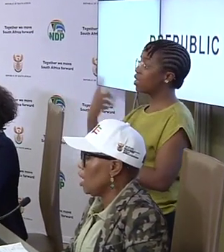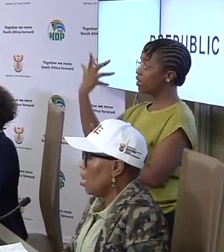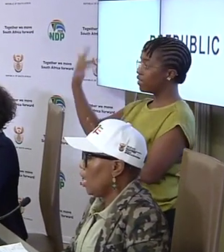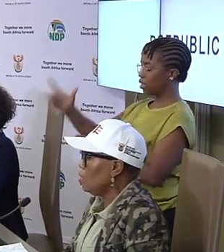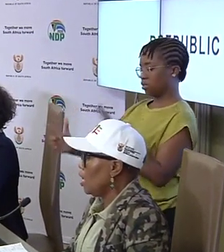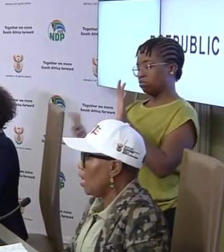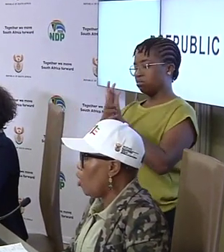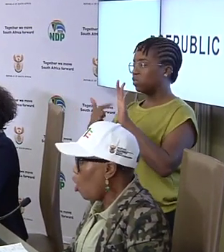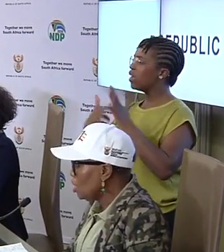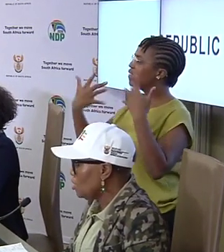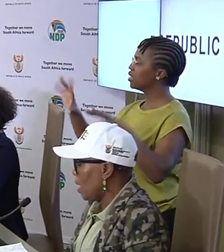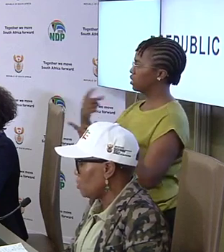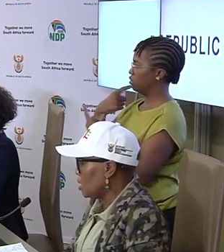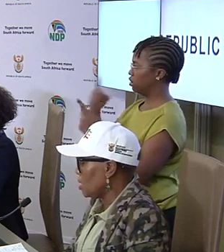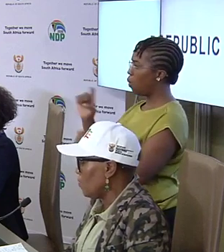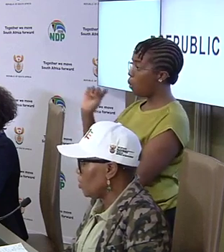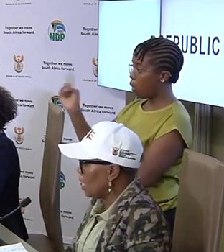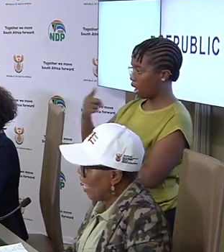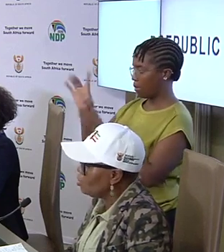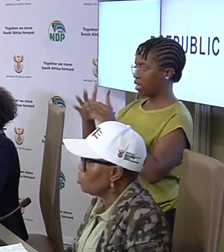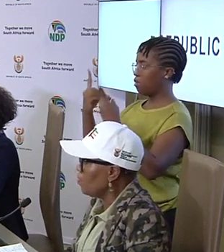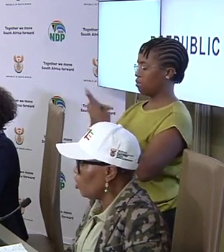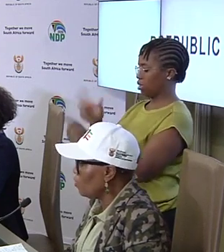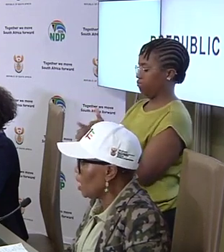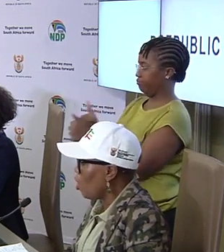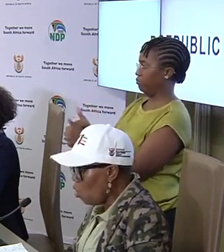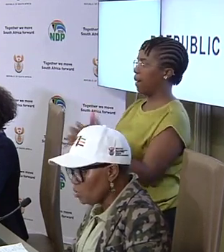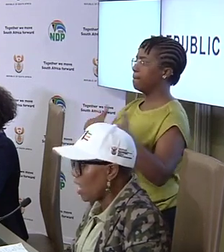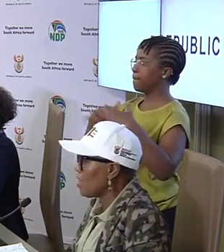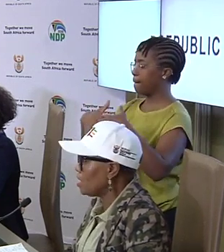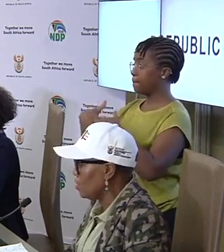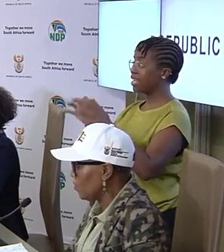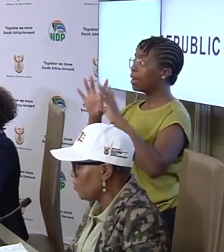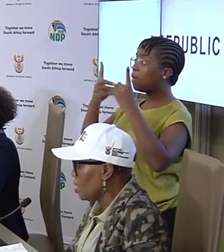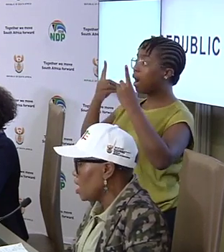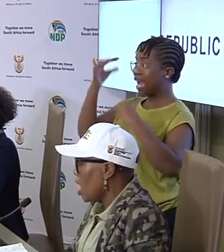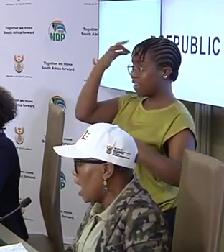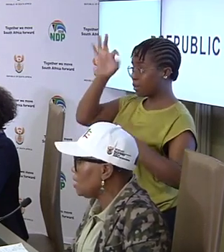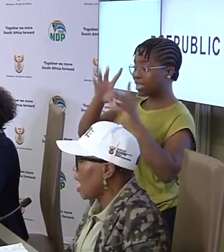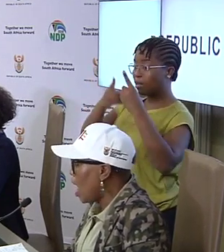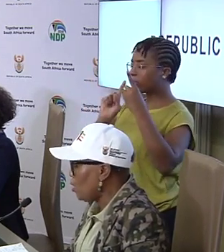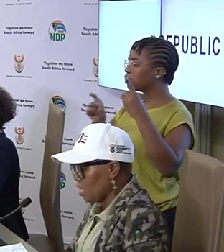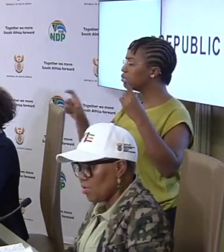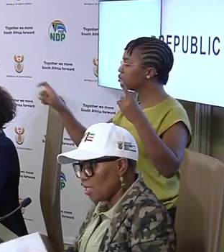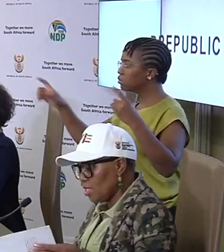issued, and all departments therefore then had to develop their own directive. Under our